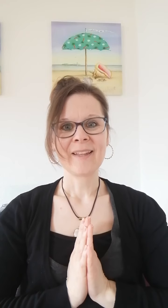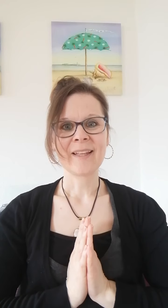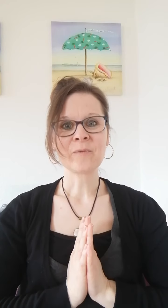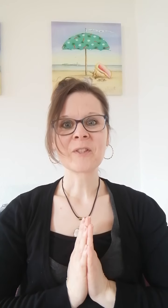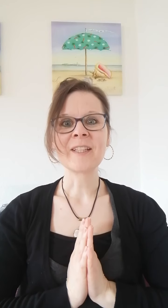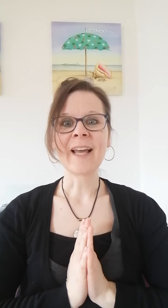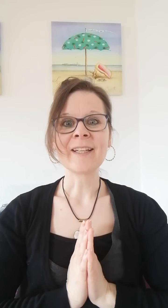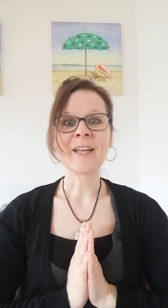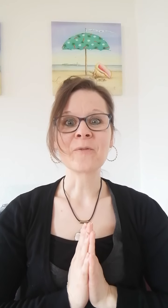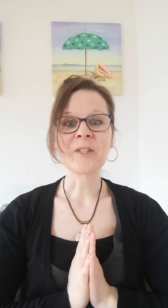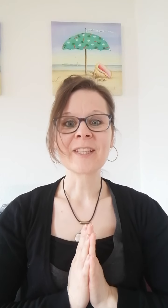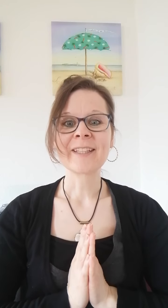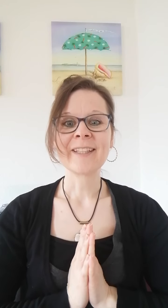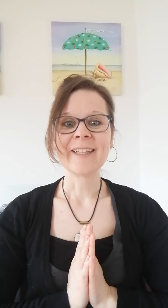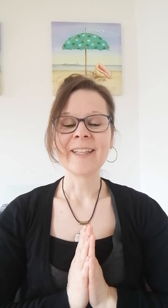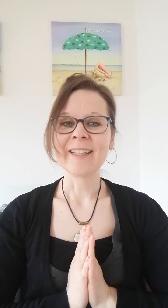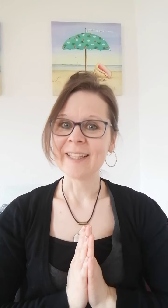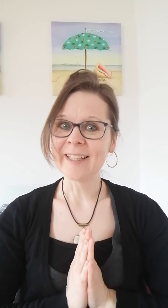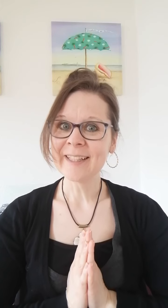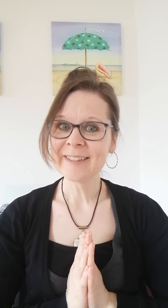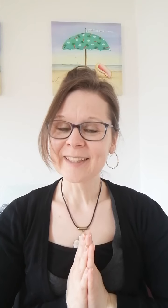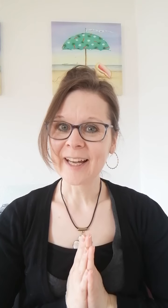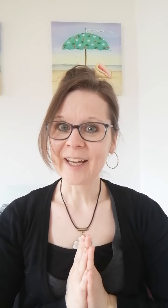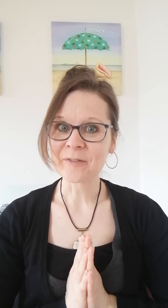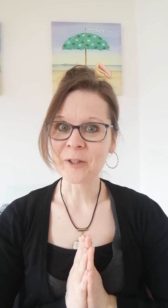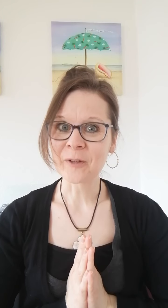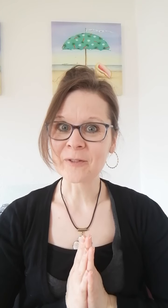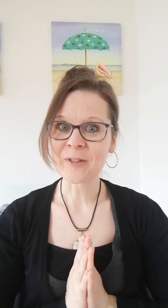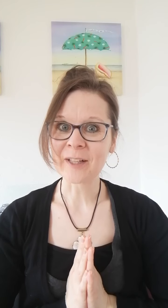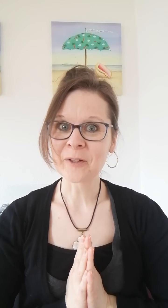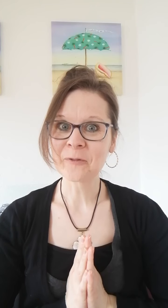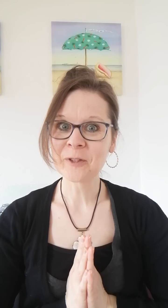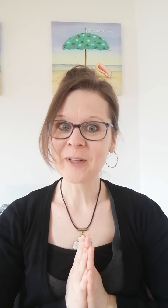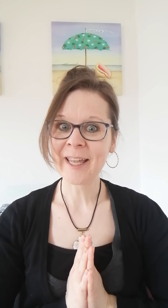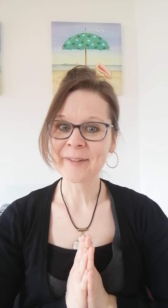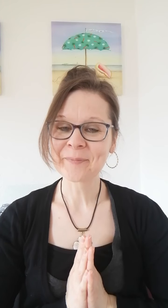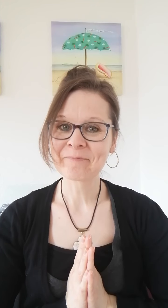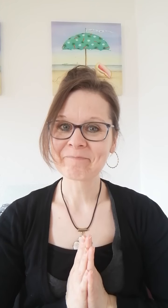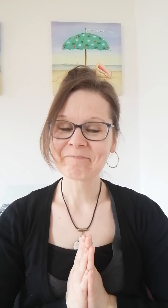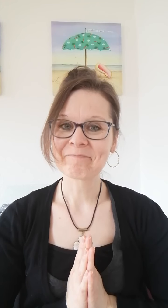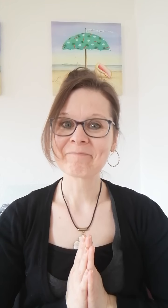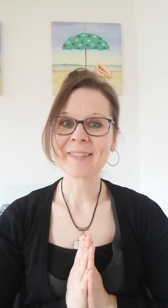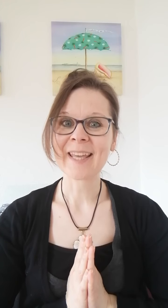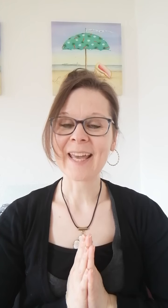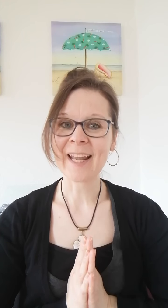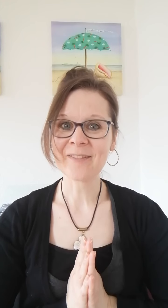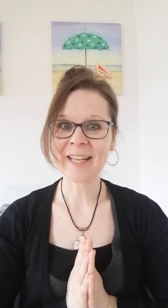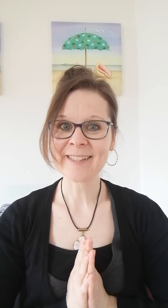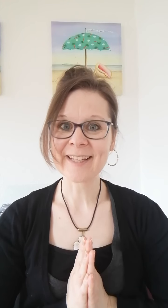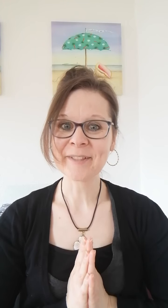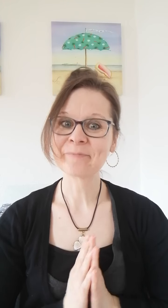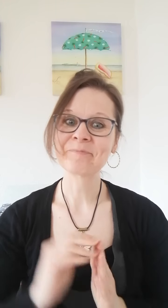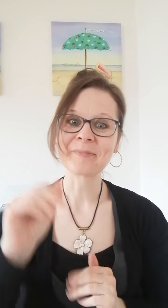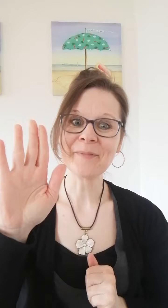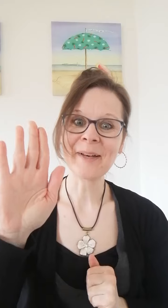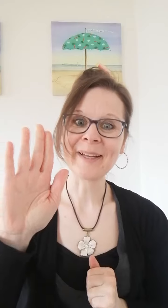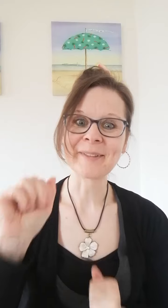That was the Light Language Healing I have for your Crown Chakra for today. Have a nice day and bye.